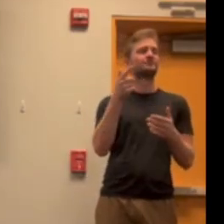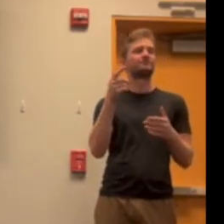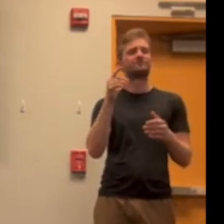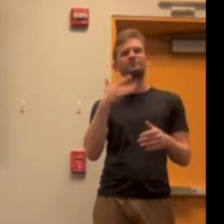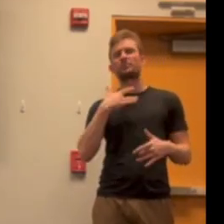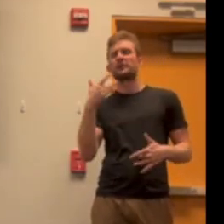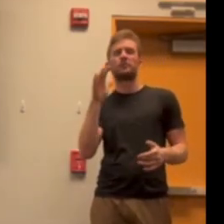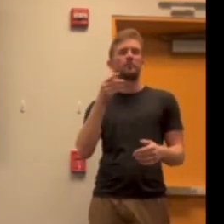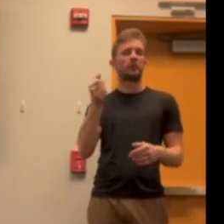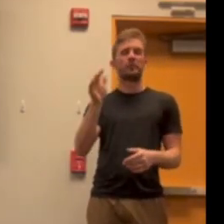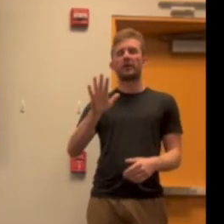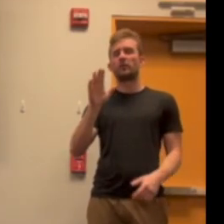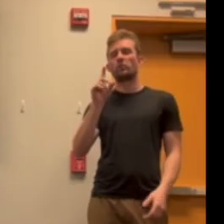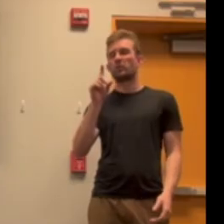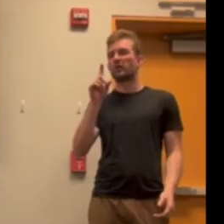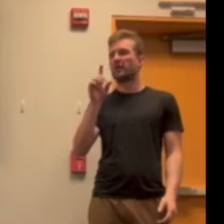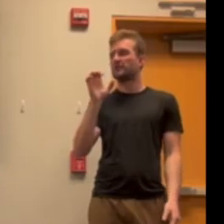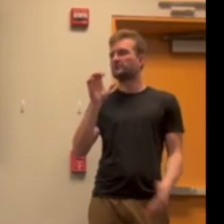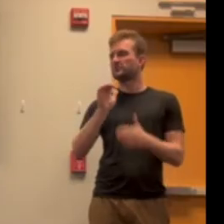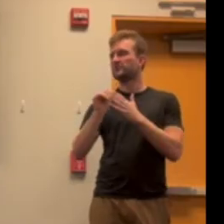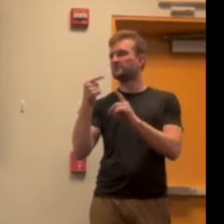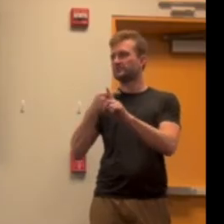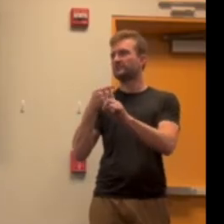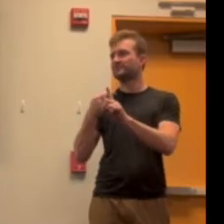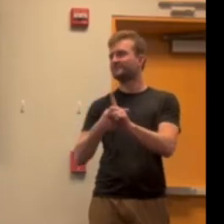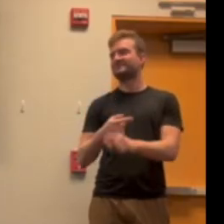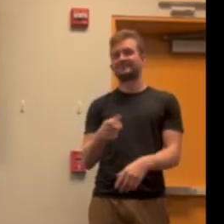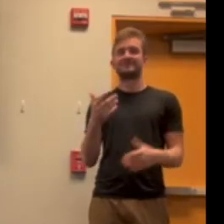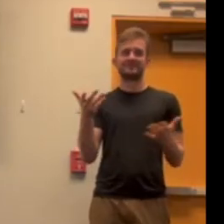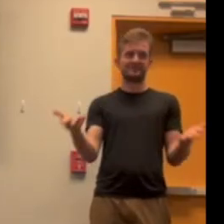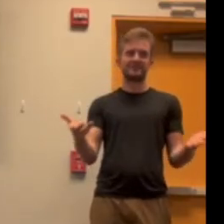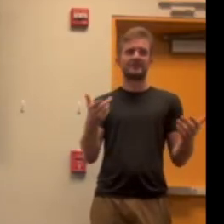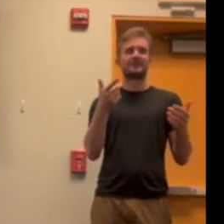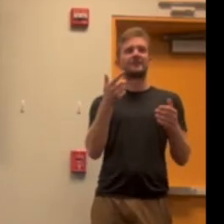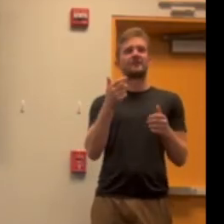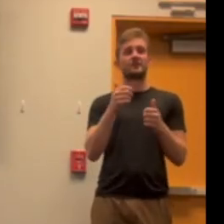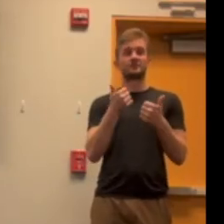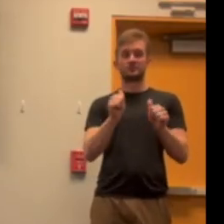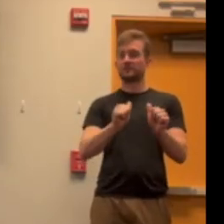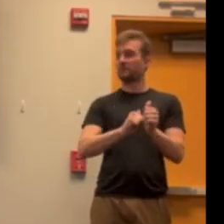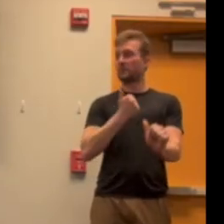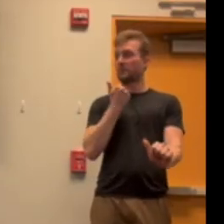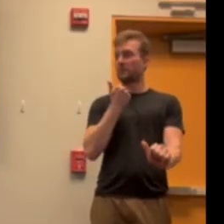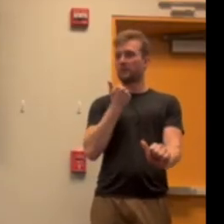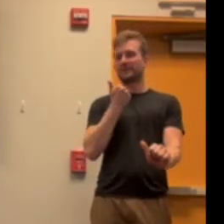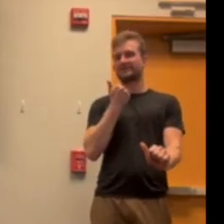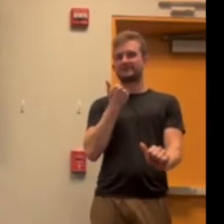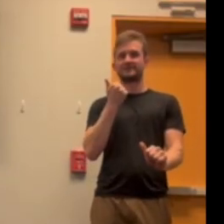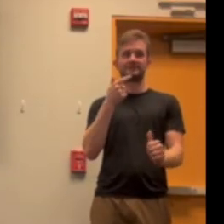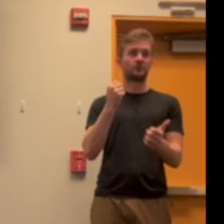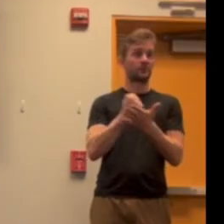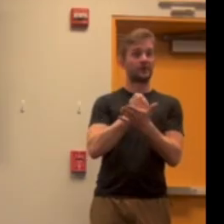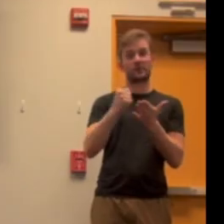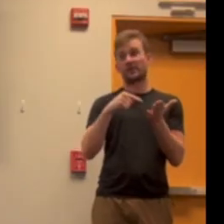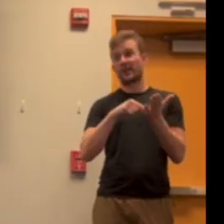going to take you the rest of your life. So try to avoid racking up that. And then, boats